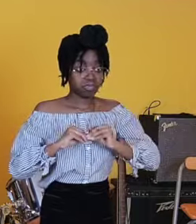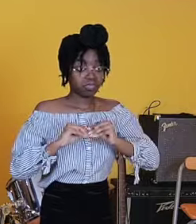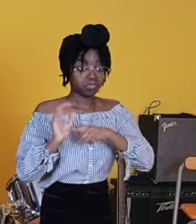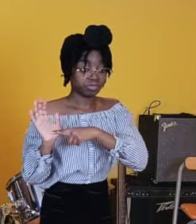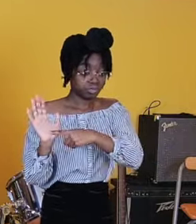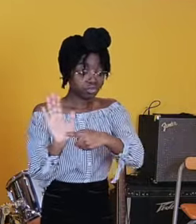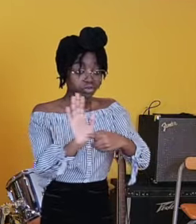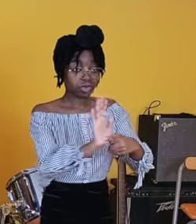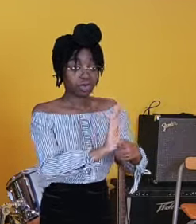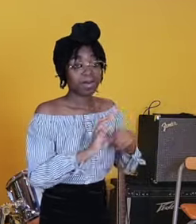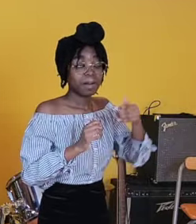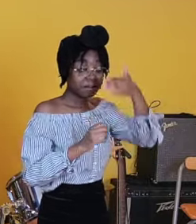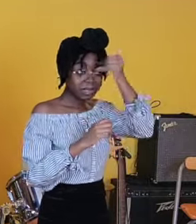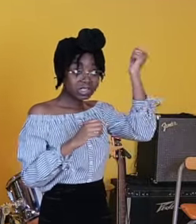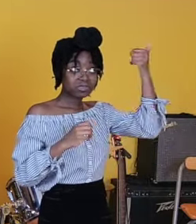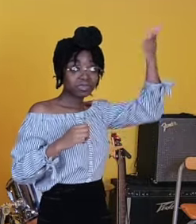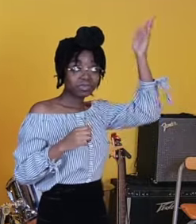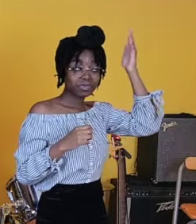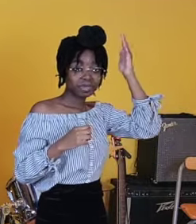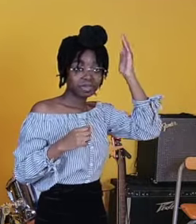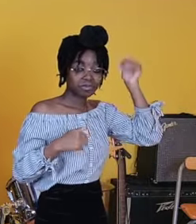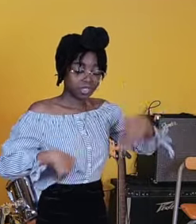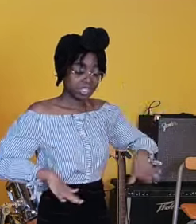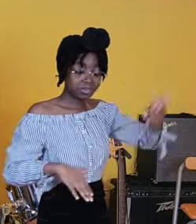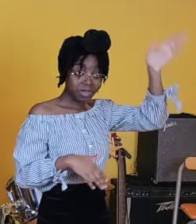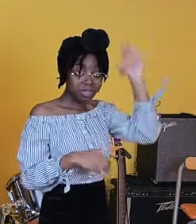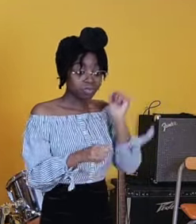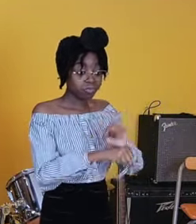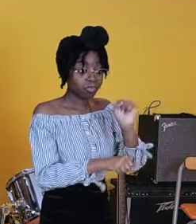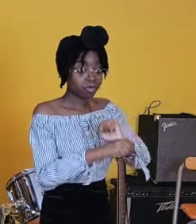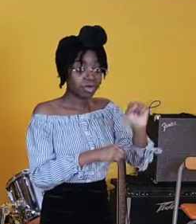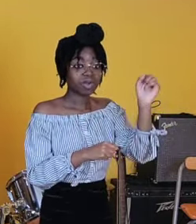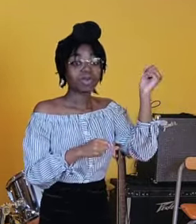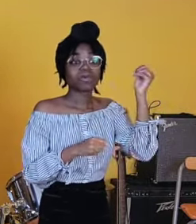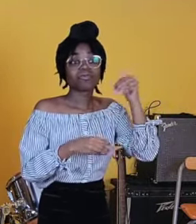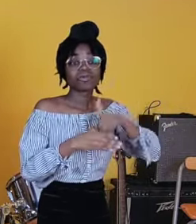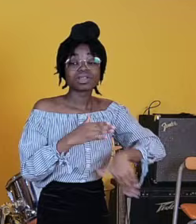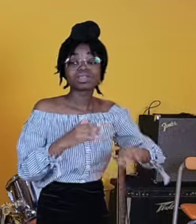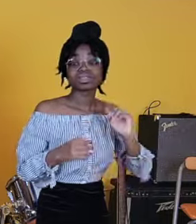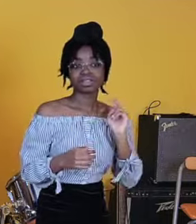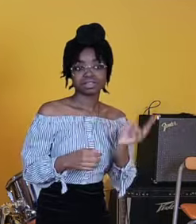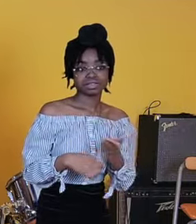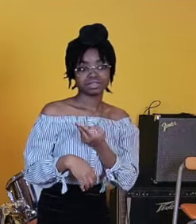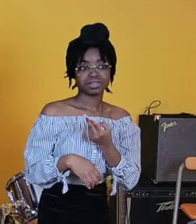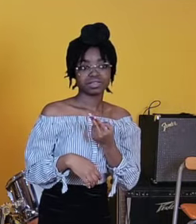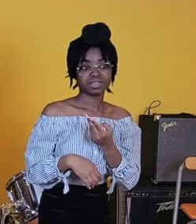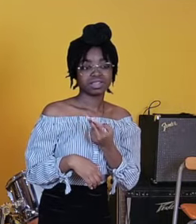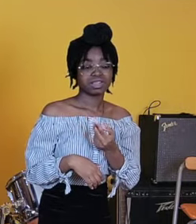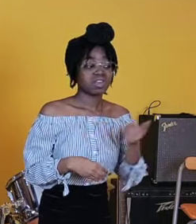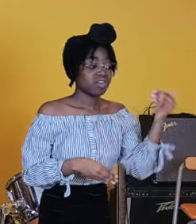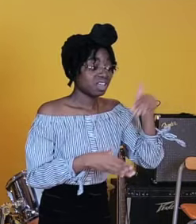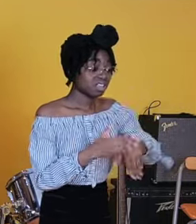to do his work through us and in us. See? So we know that with all